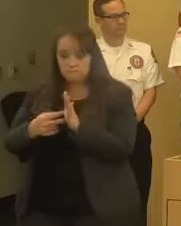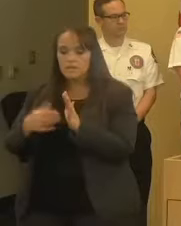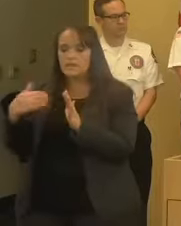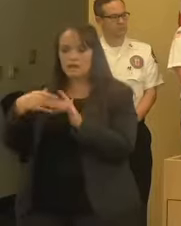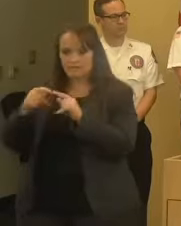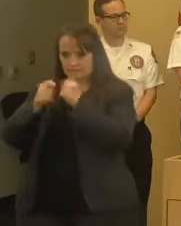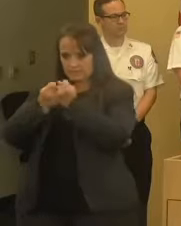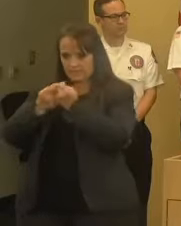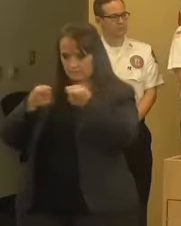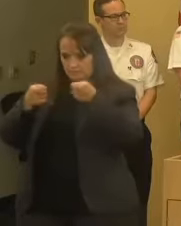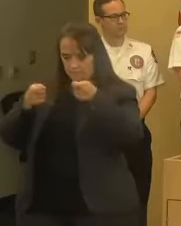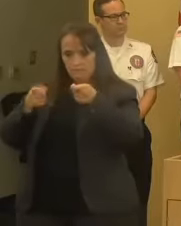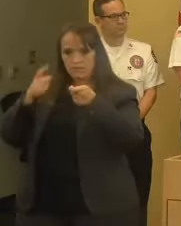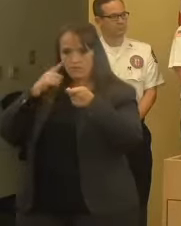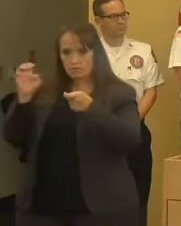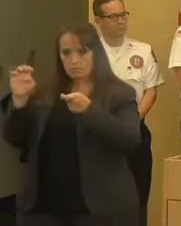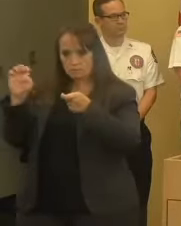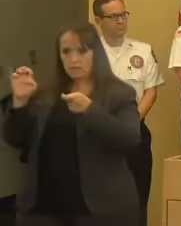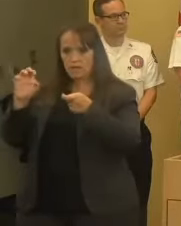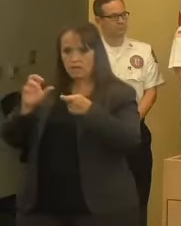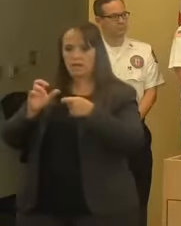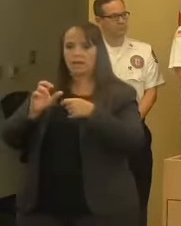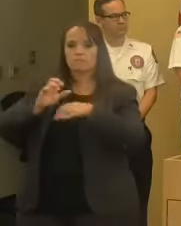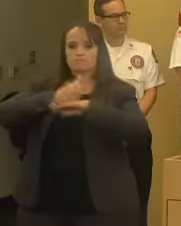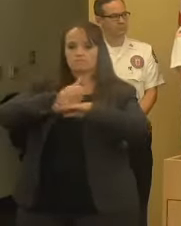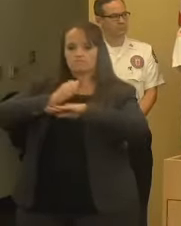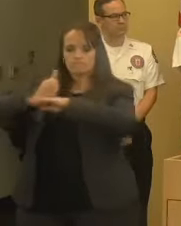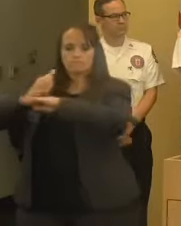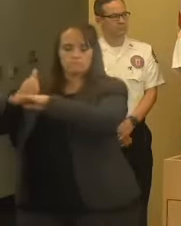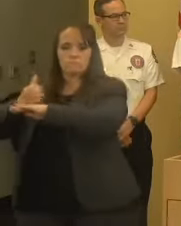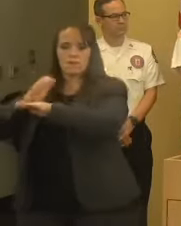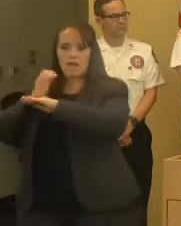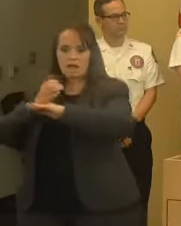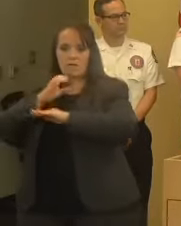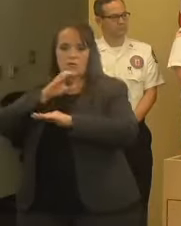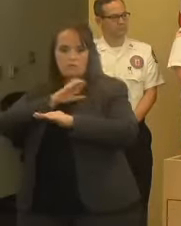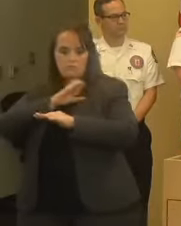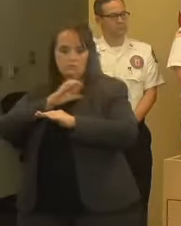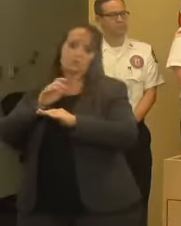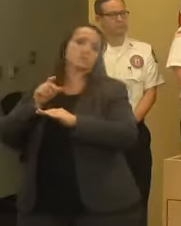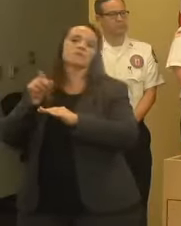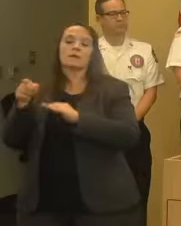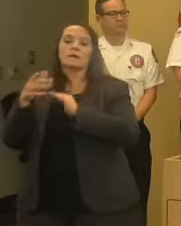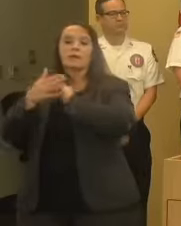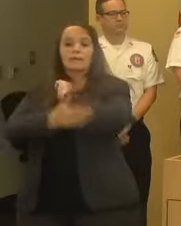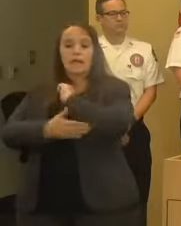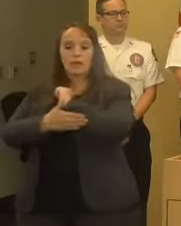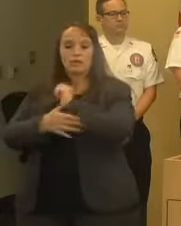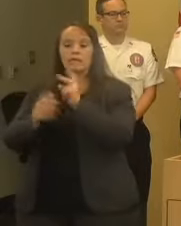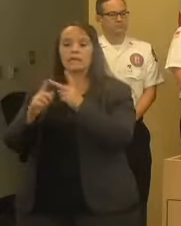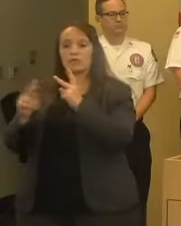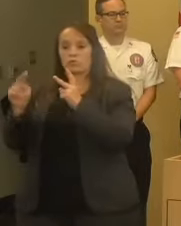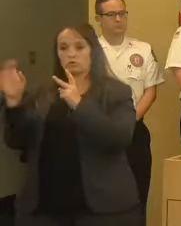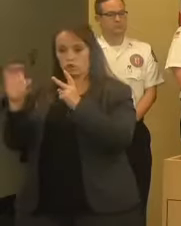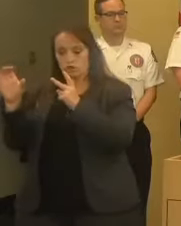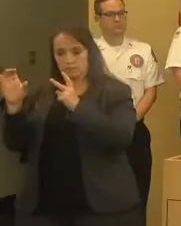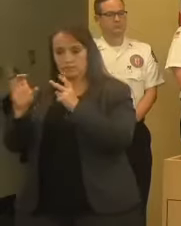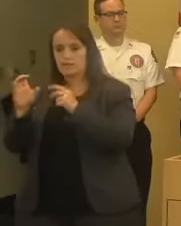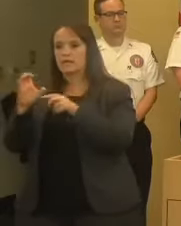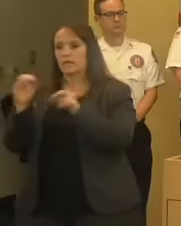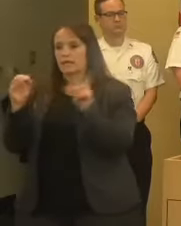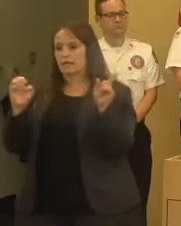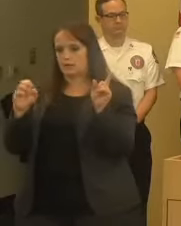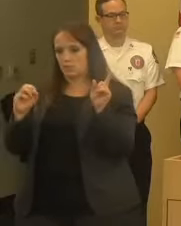management team, and we've placed liaison officers at county and the state EOCs in Charleston and North. We've brought in units